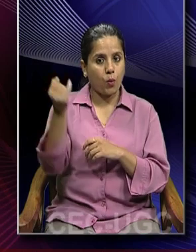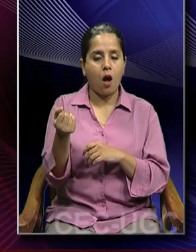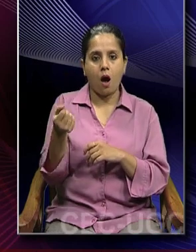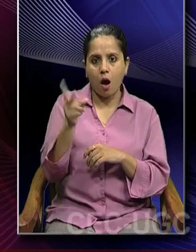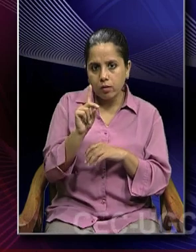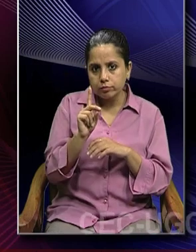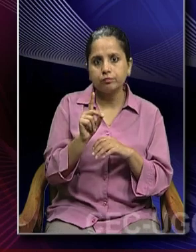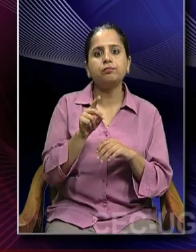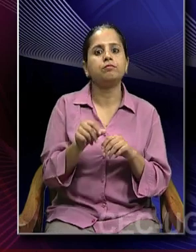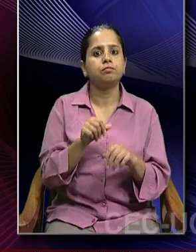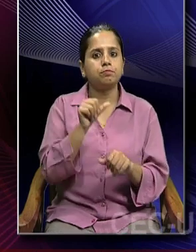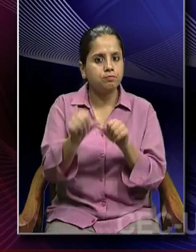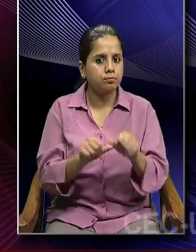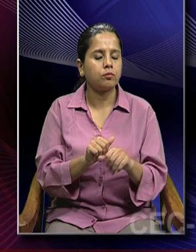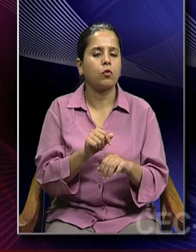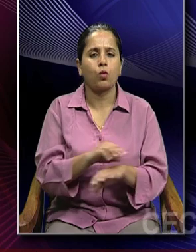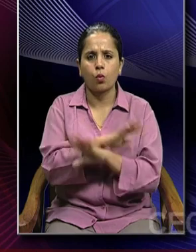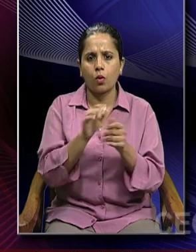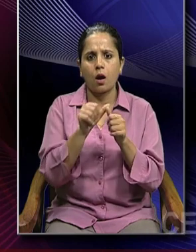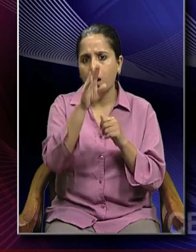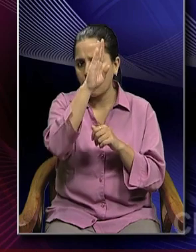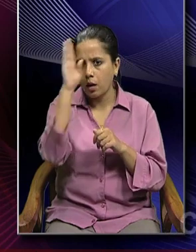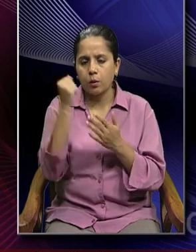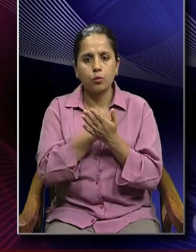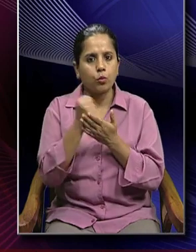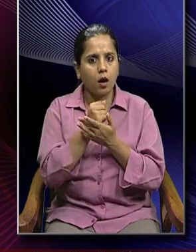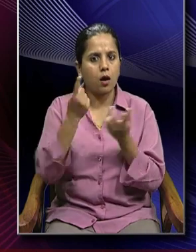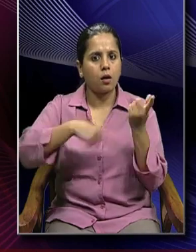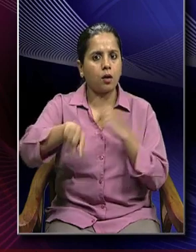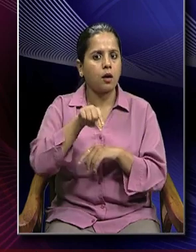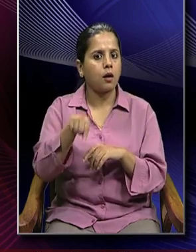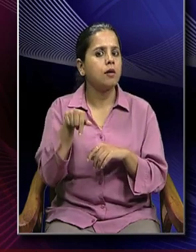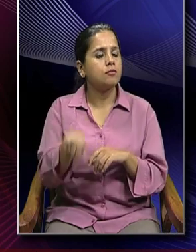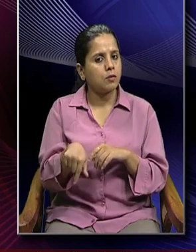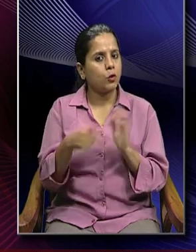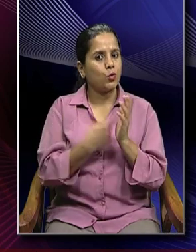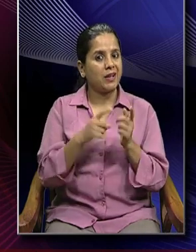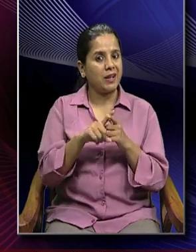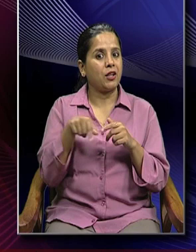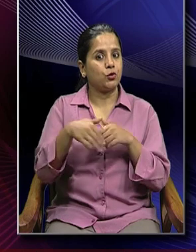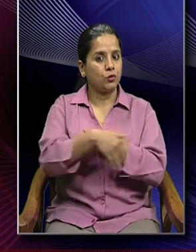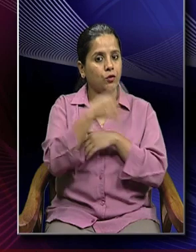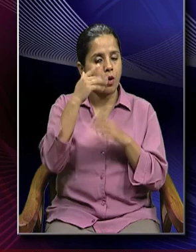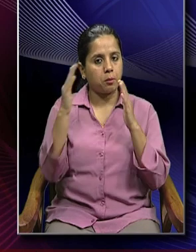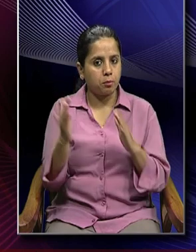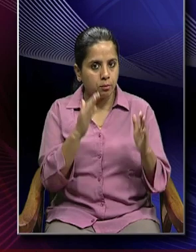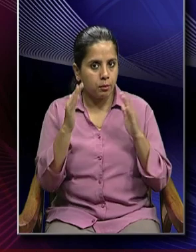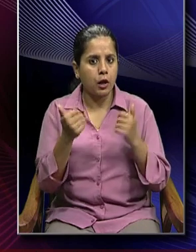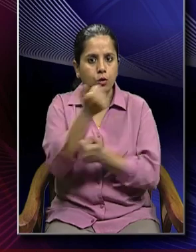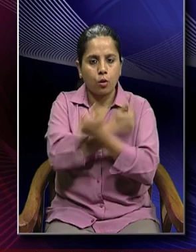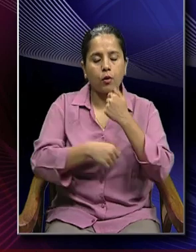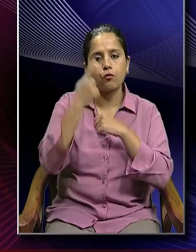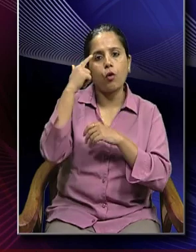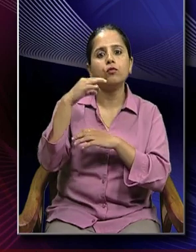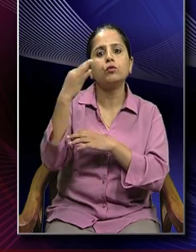reinventing took all the academicians and practitioners beyond the re-engineering for preparedness to compete for the